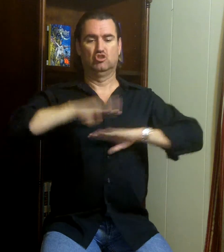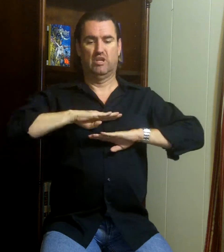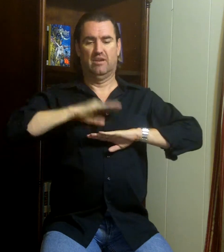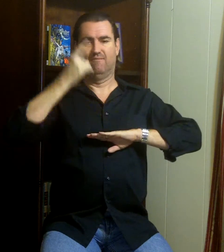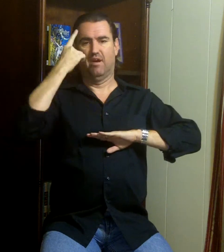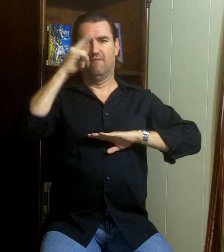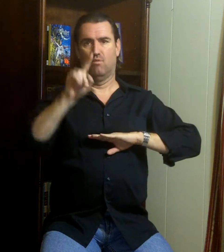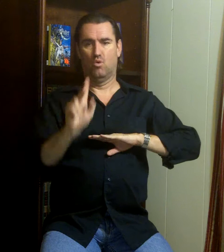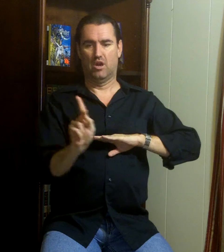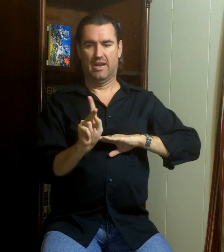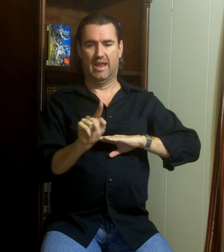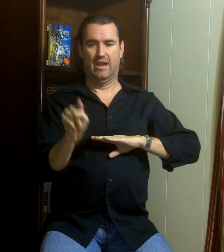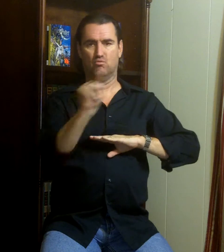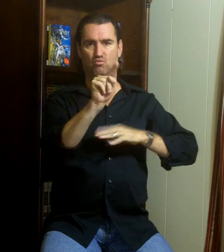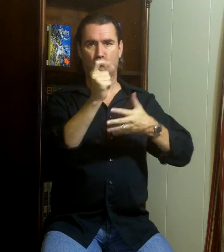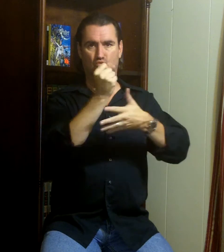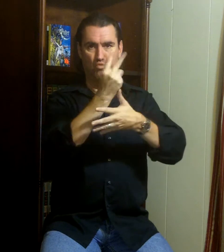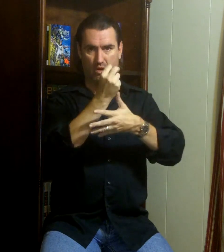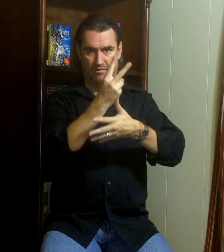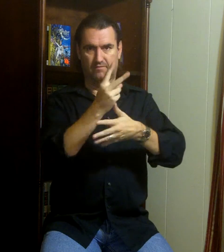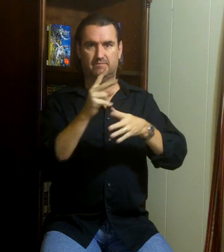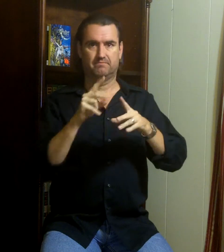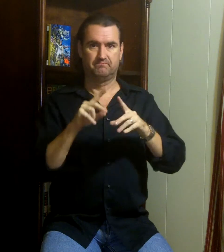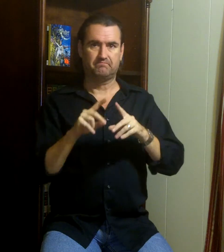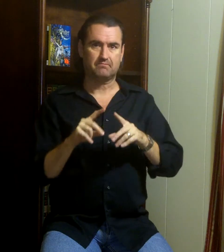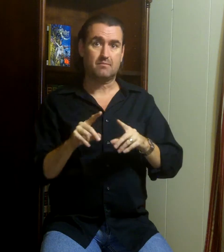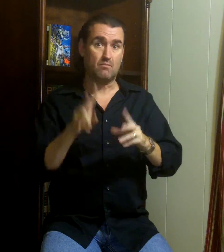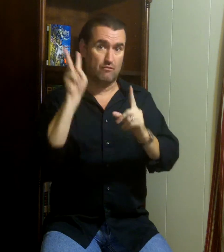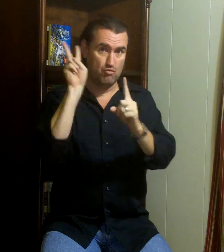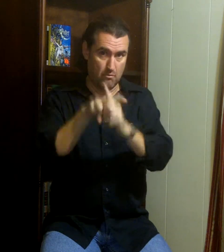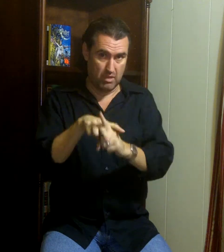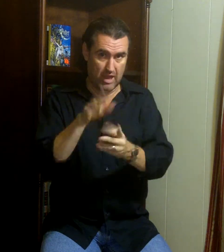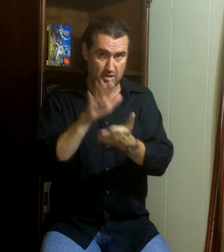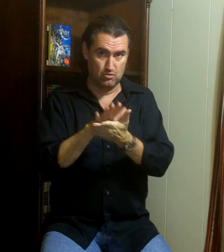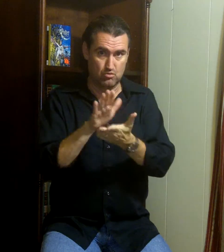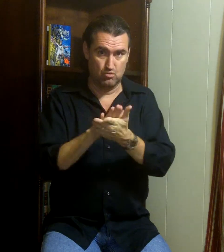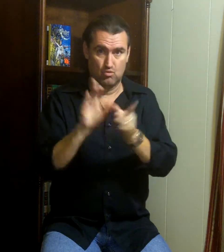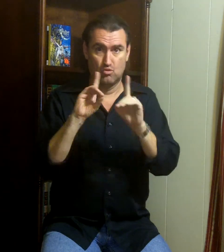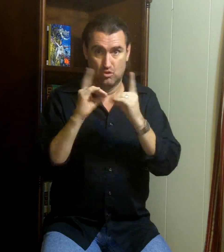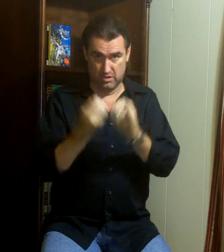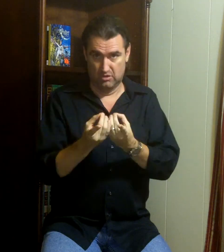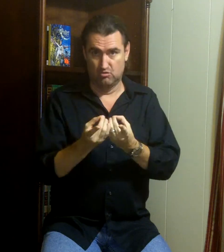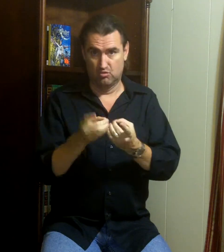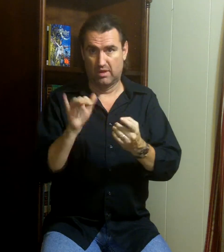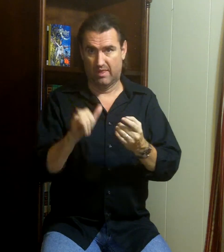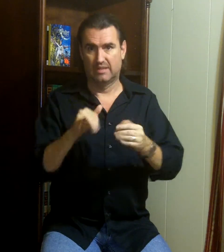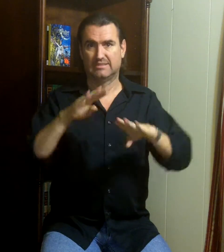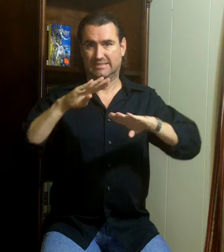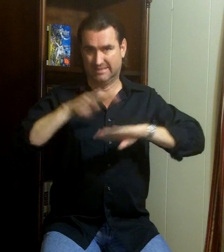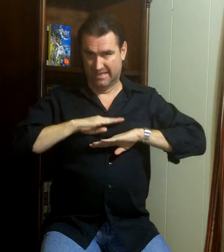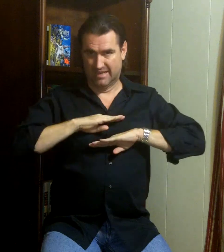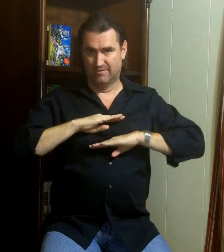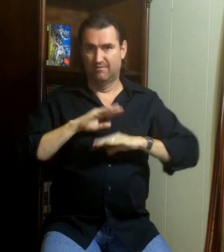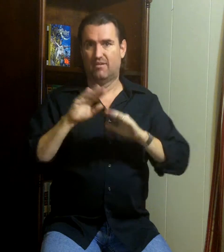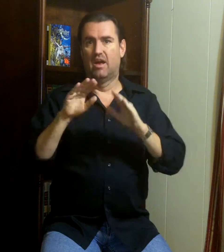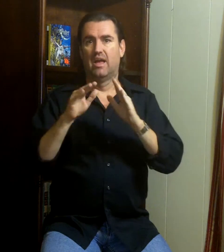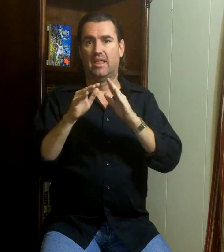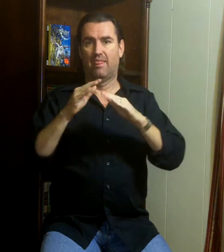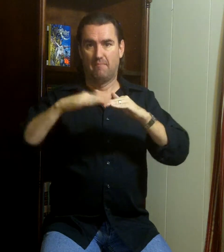better, and you go apply at a school district, it does meet the minimum or the qualifications needed to be an